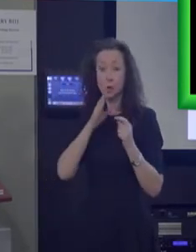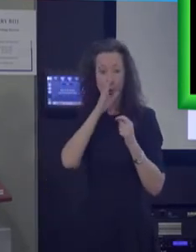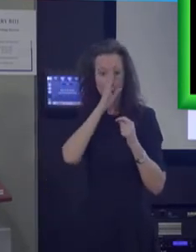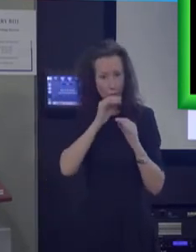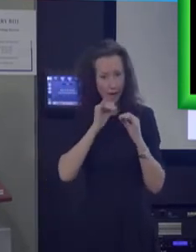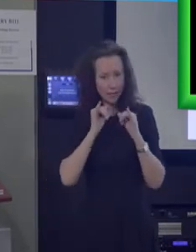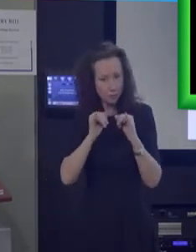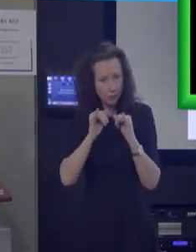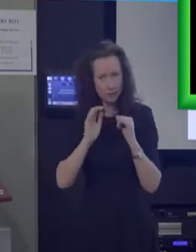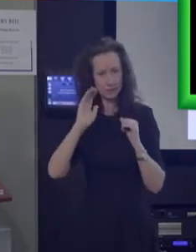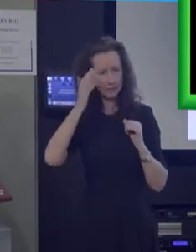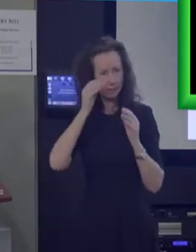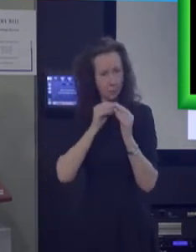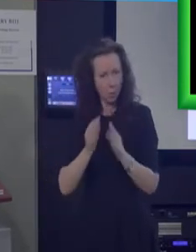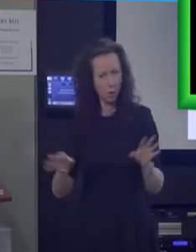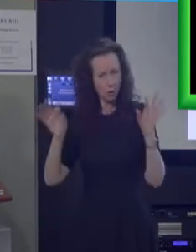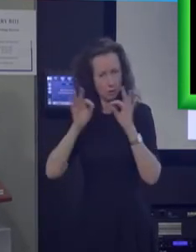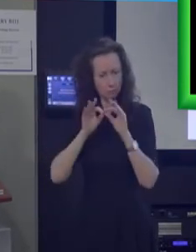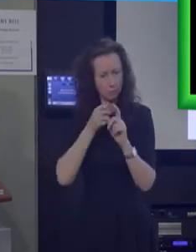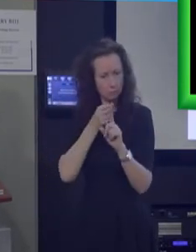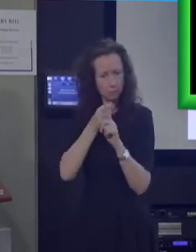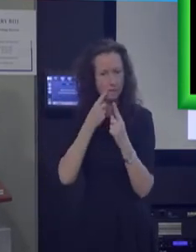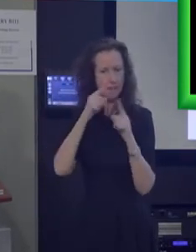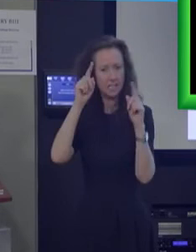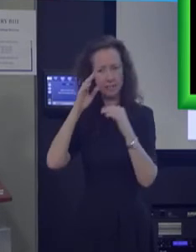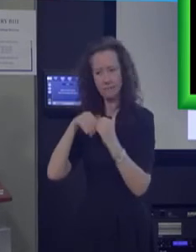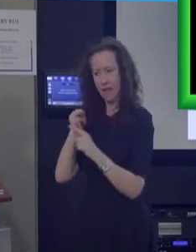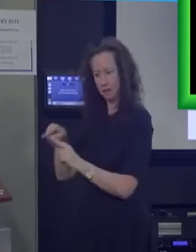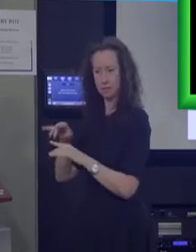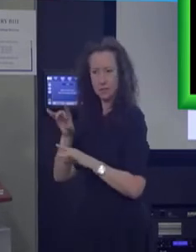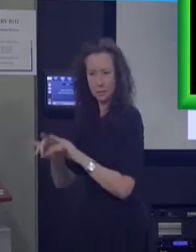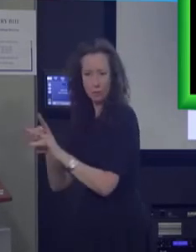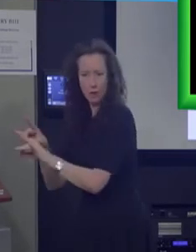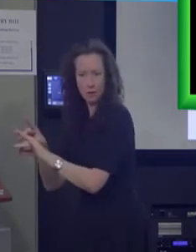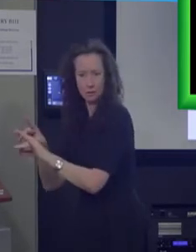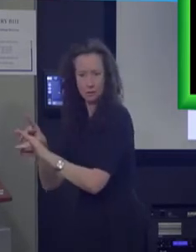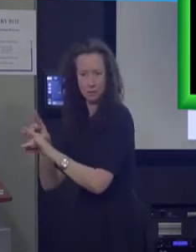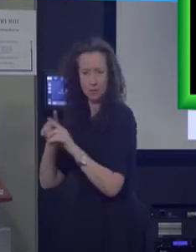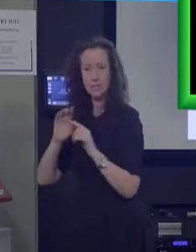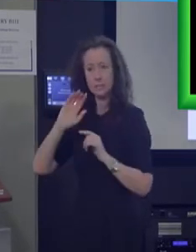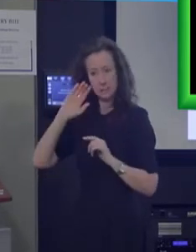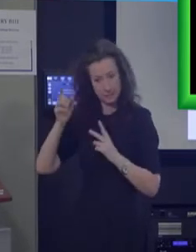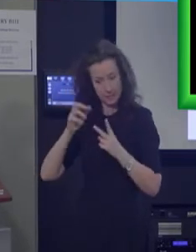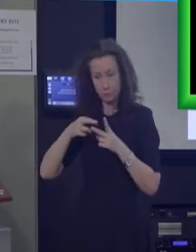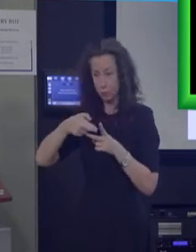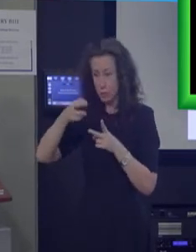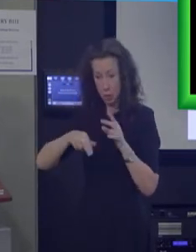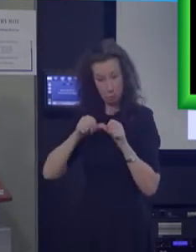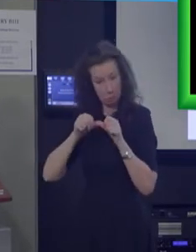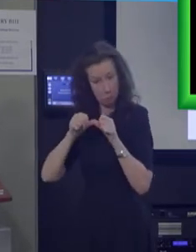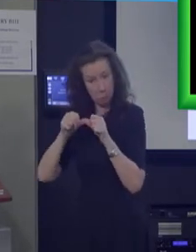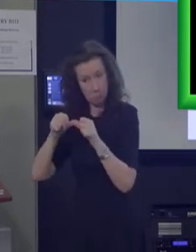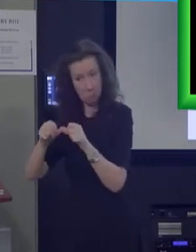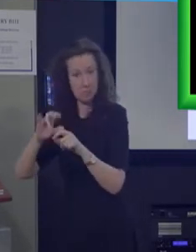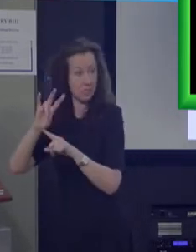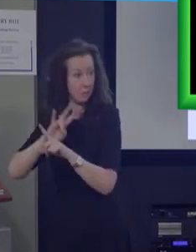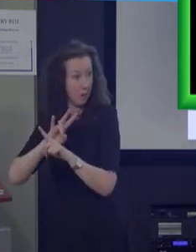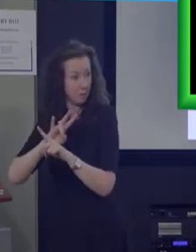discovery and learning about a simple experimental design. The results remain after 7 months. And performance is far